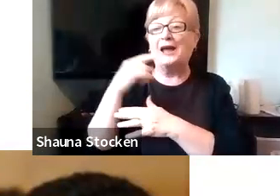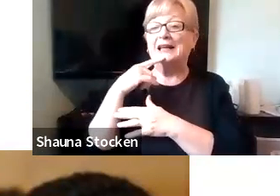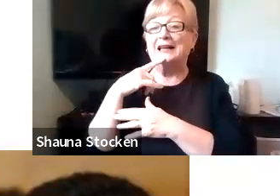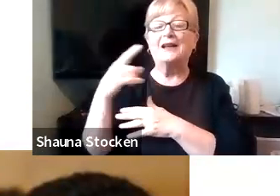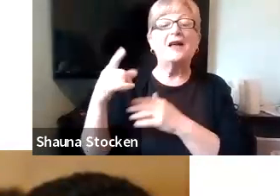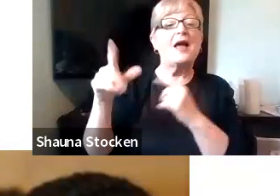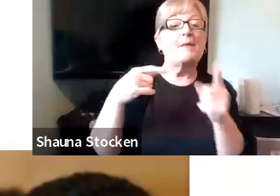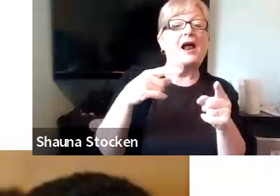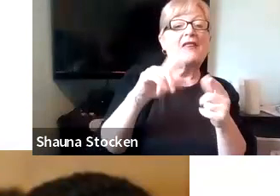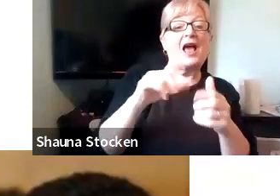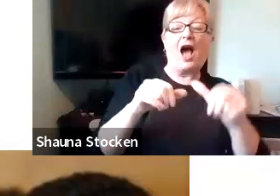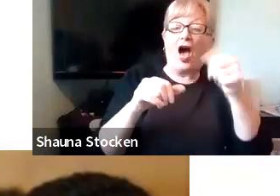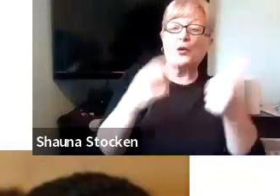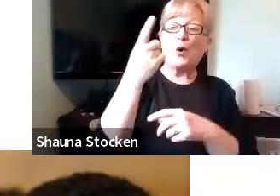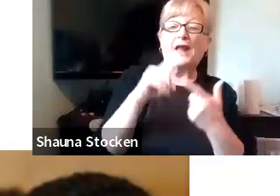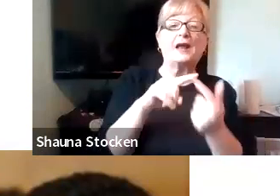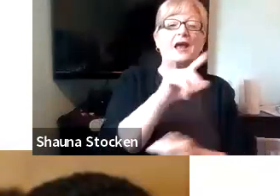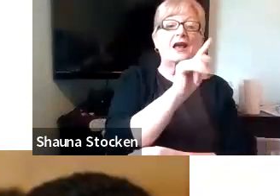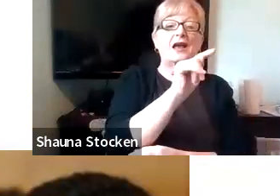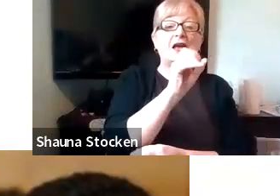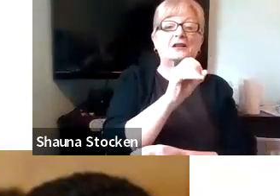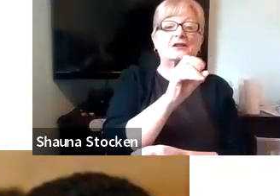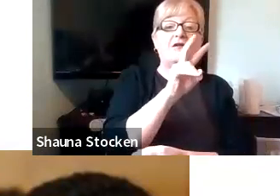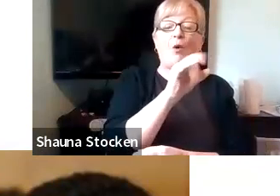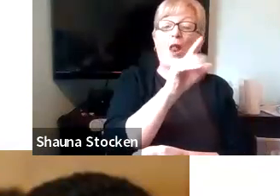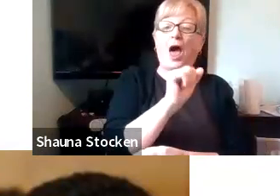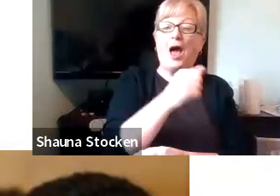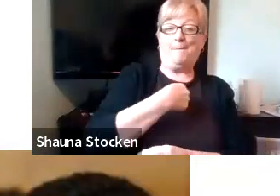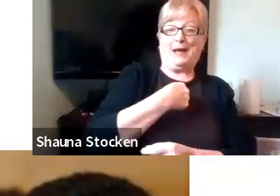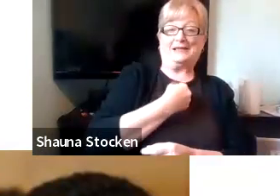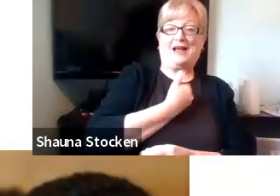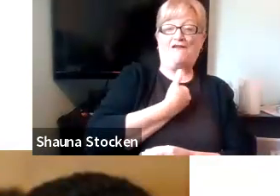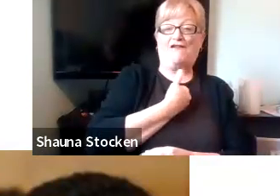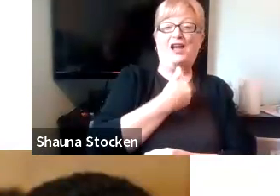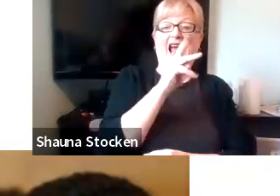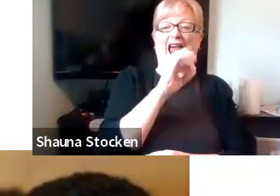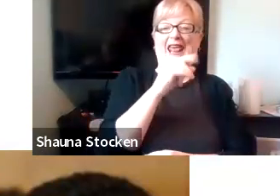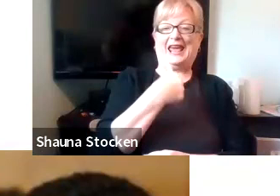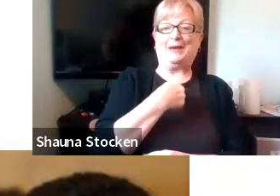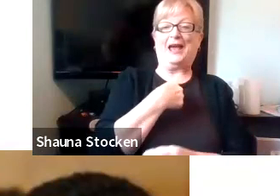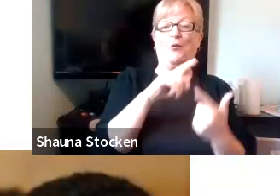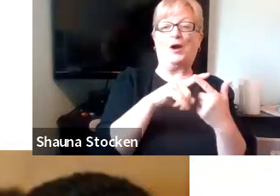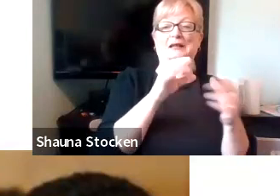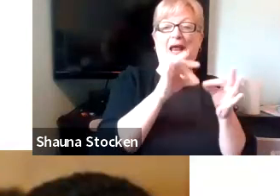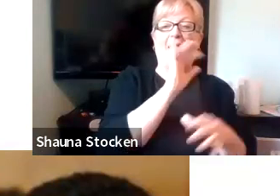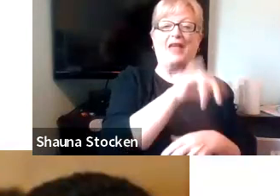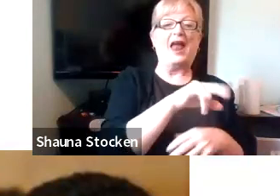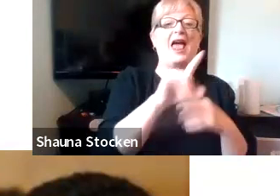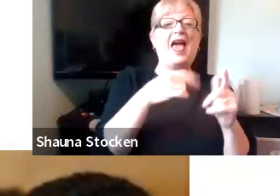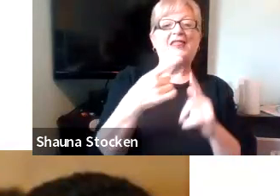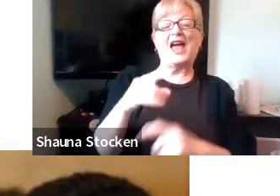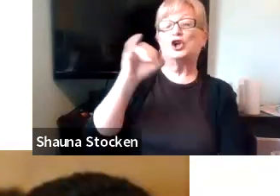and that is the oven that I will be highlighting. And using the June oven, which is the oven that Erin will